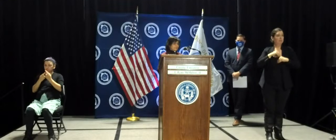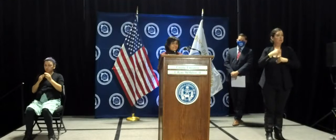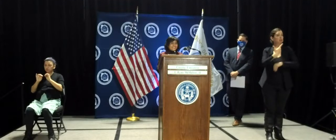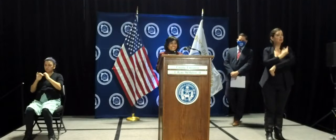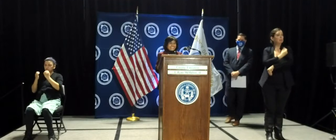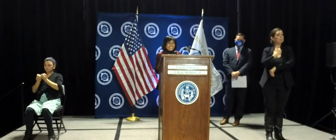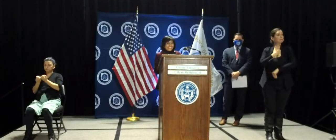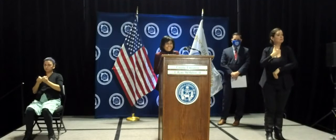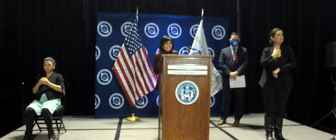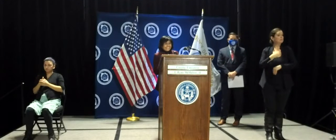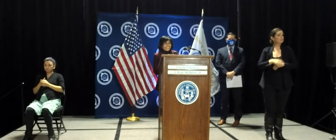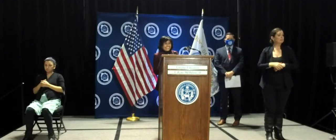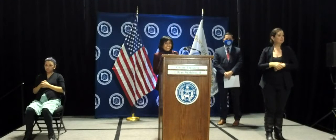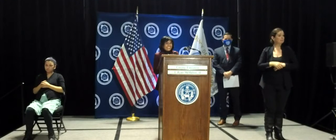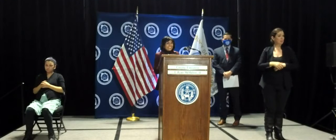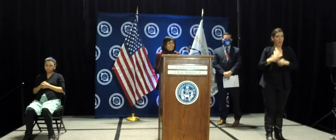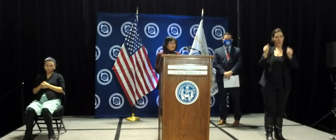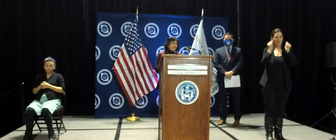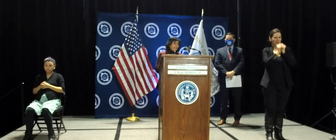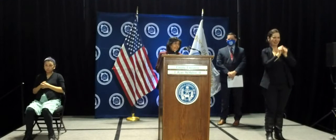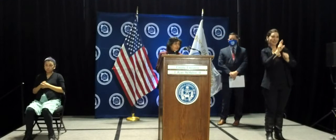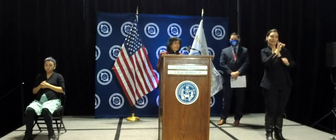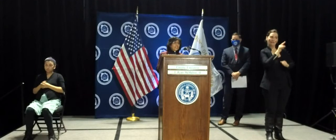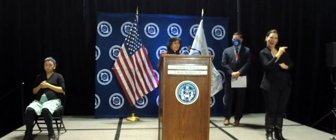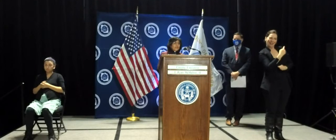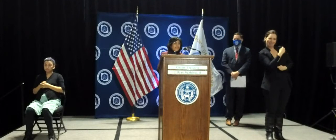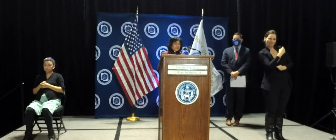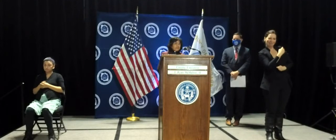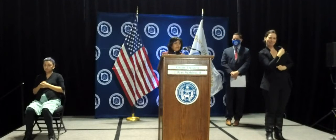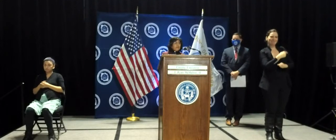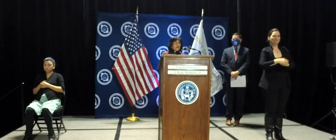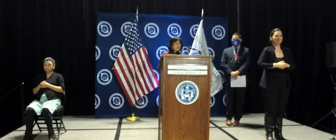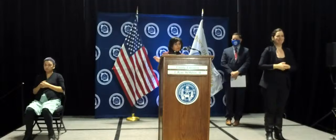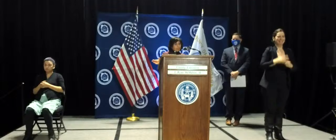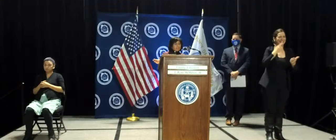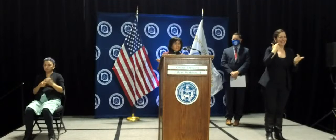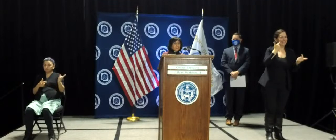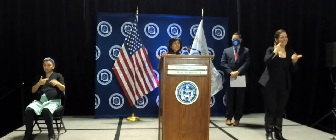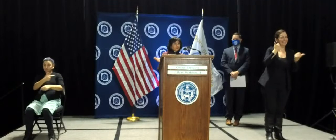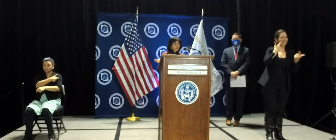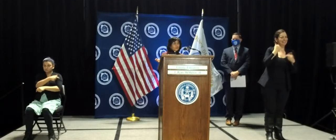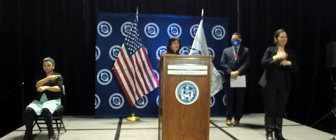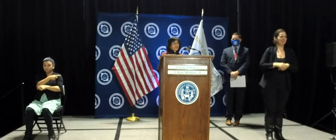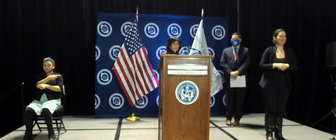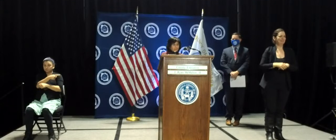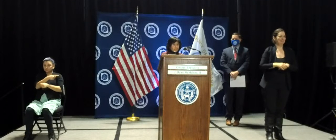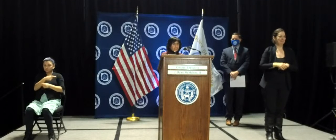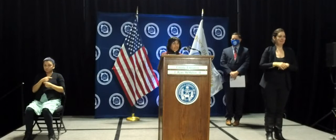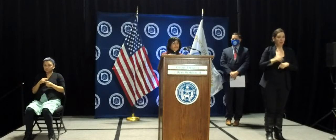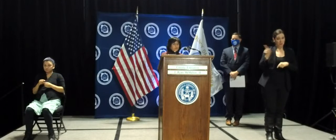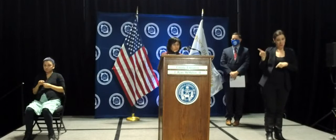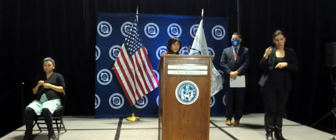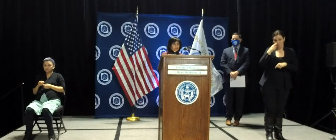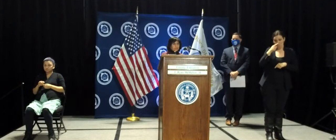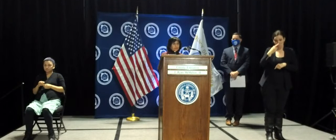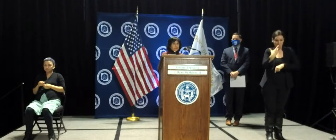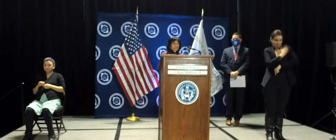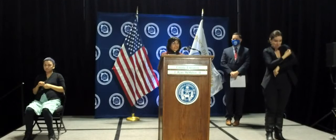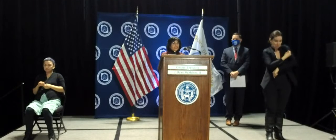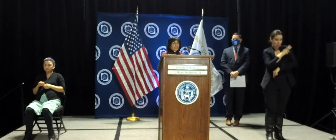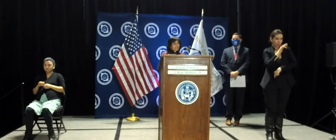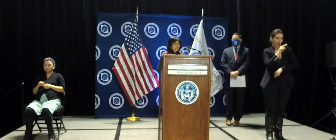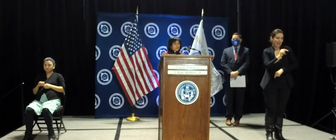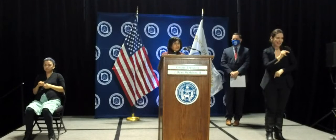Ryan. Can you give it? Well, I will keep that part professionally to the nursing staff who is going to give it to